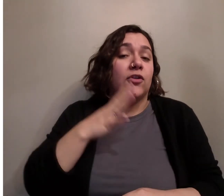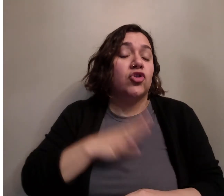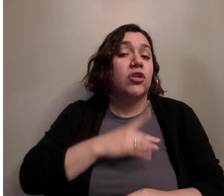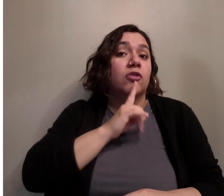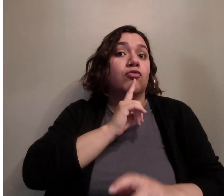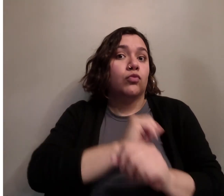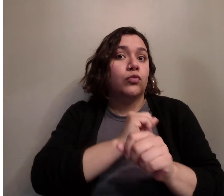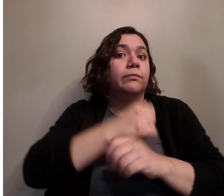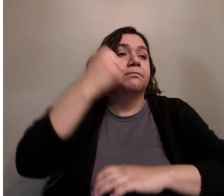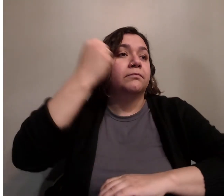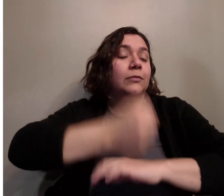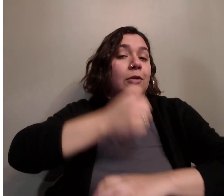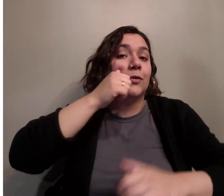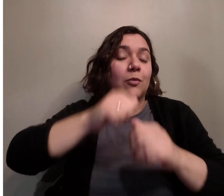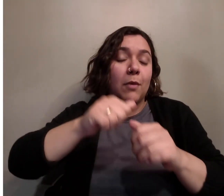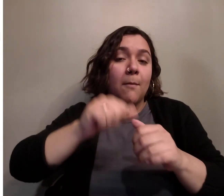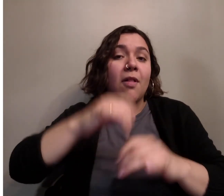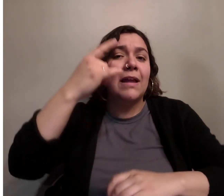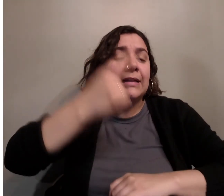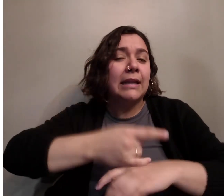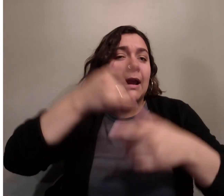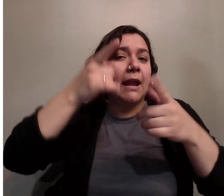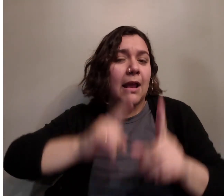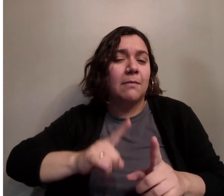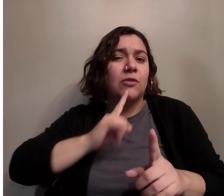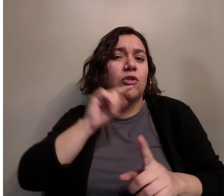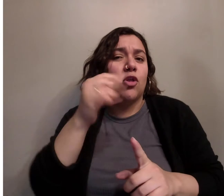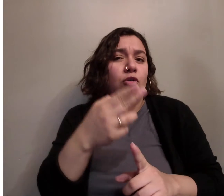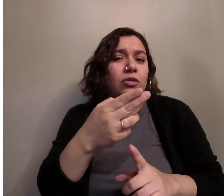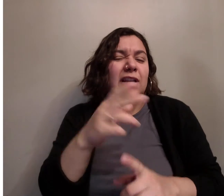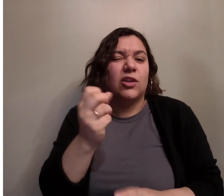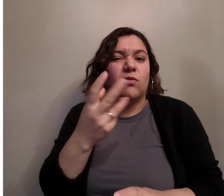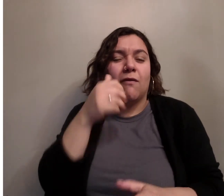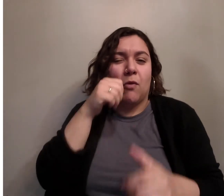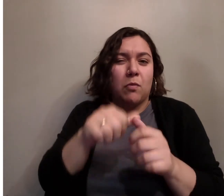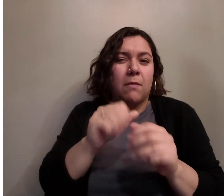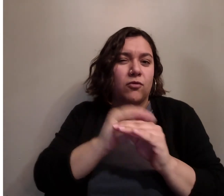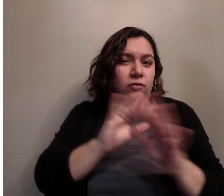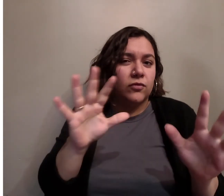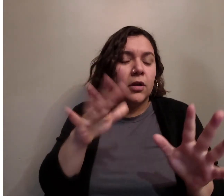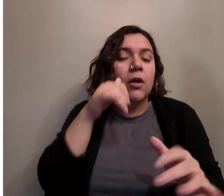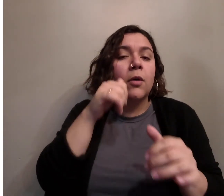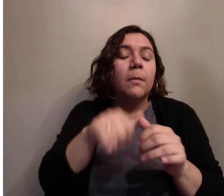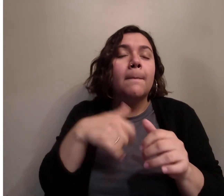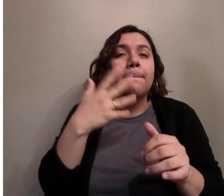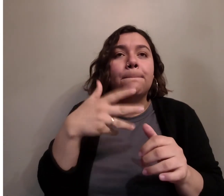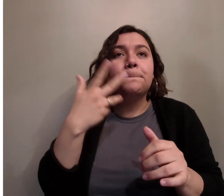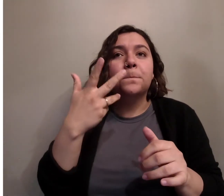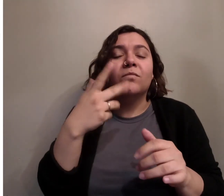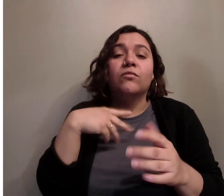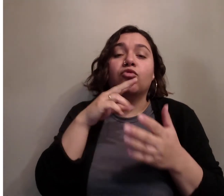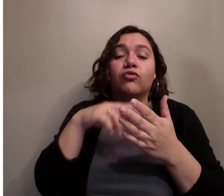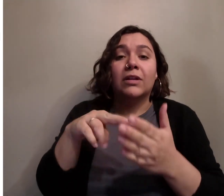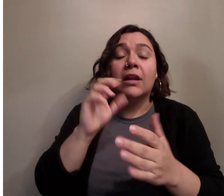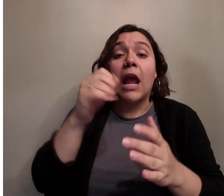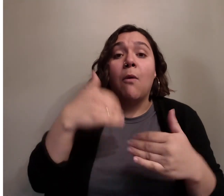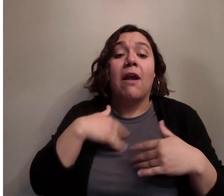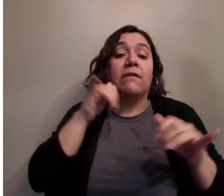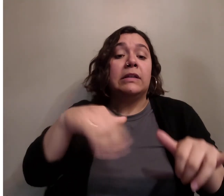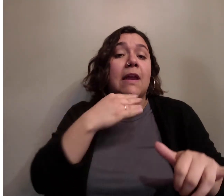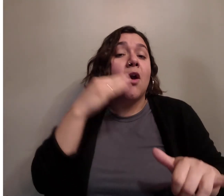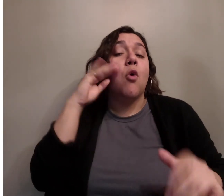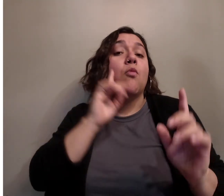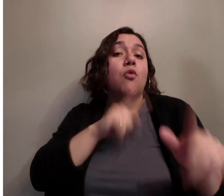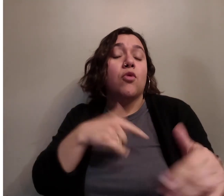was actually shut down. Remember that day? That was when it was on Thursday the 12th. I remember very clearly reading